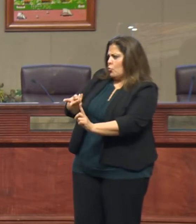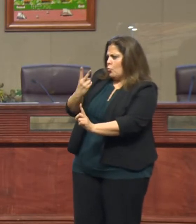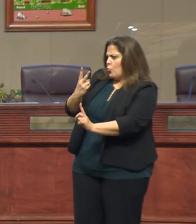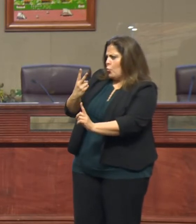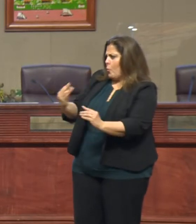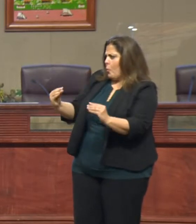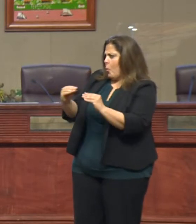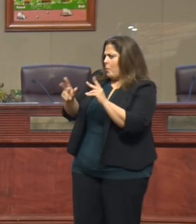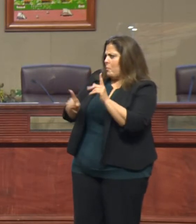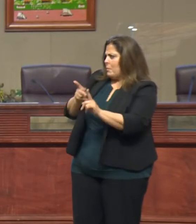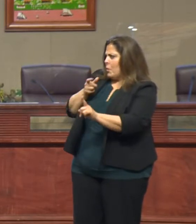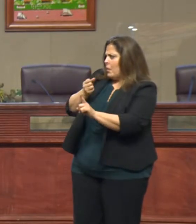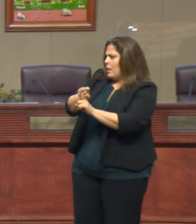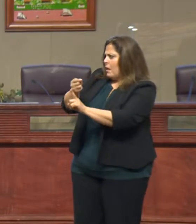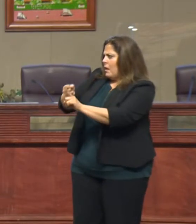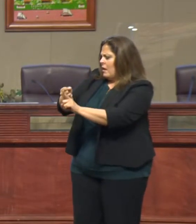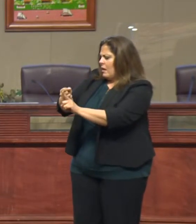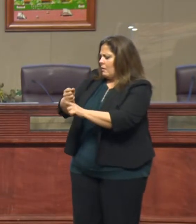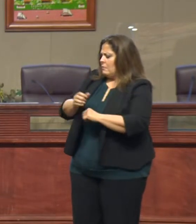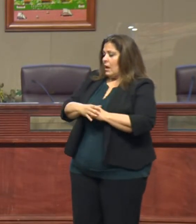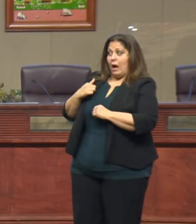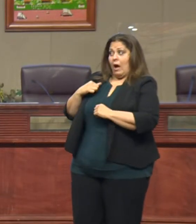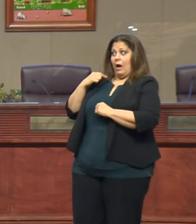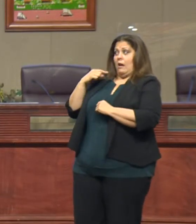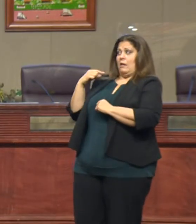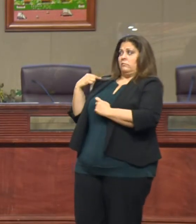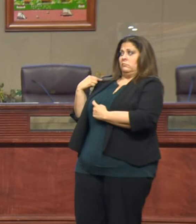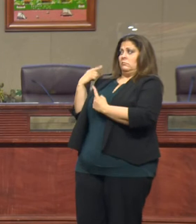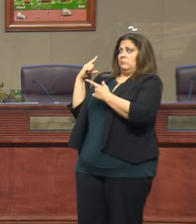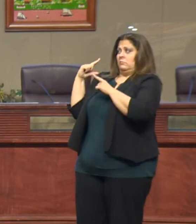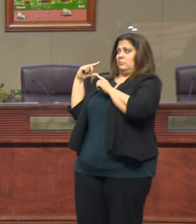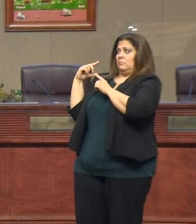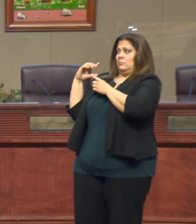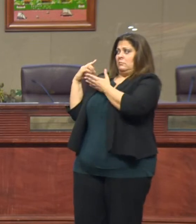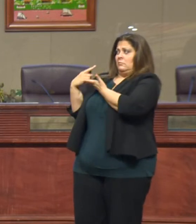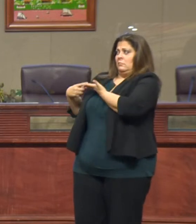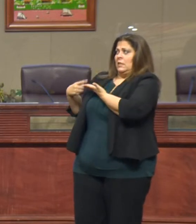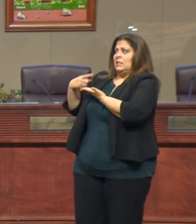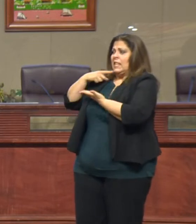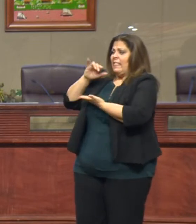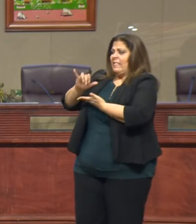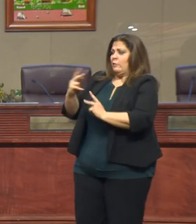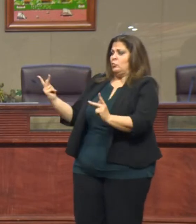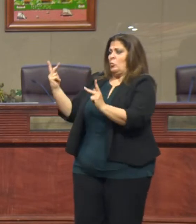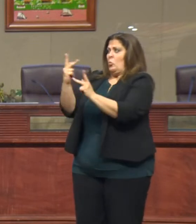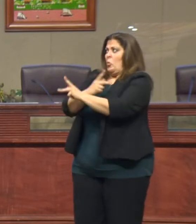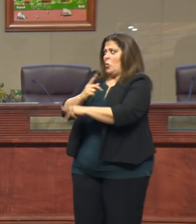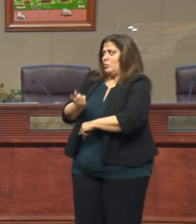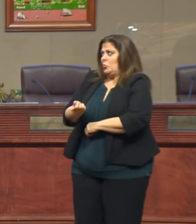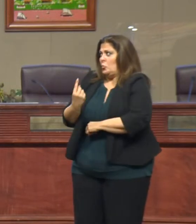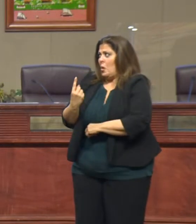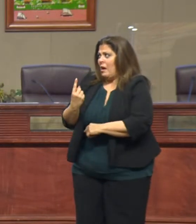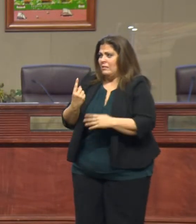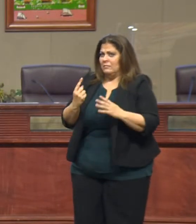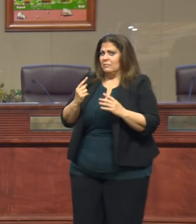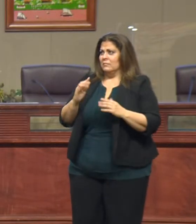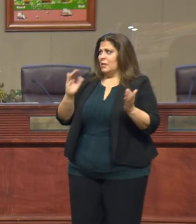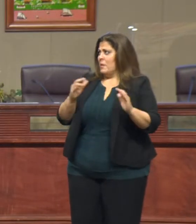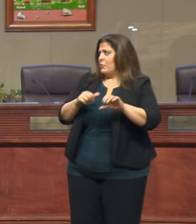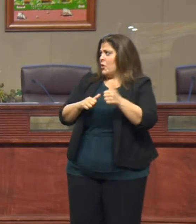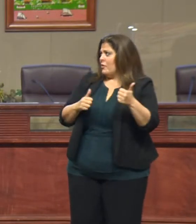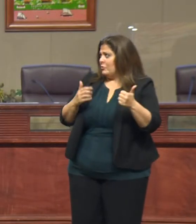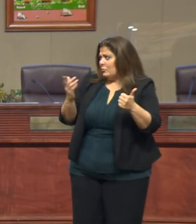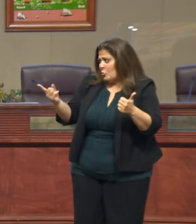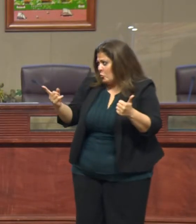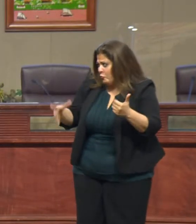people say that it can be worse than some of the others we've seen. So what are the concerns on that? And is there any increase in,